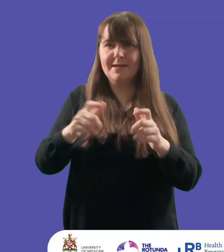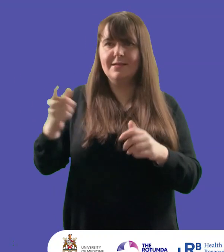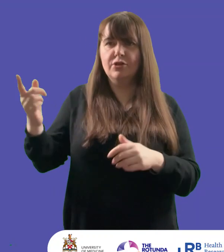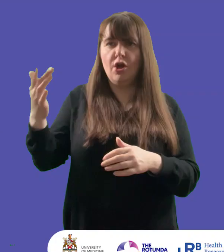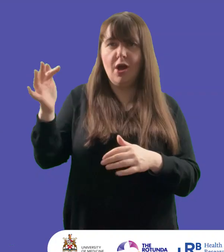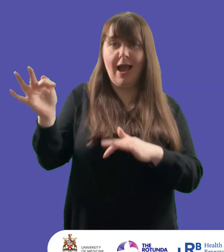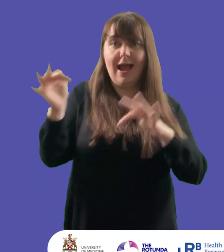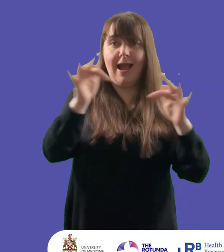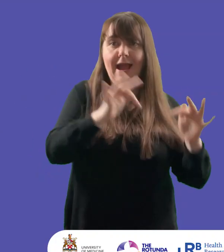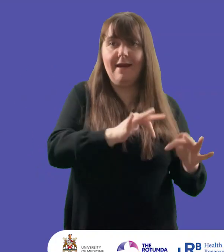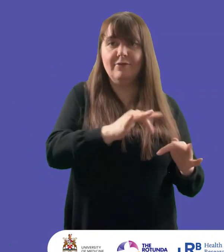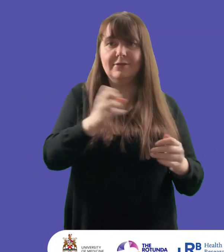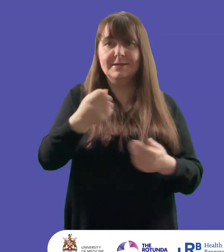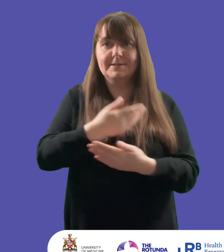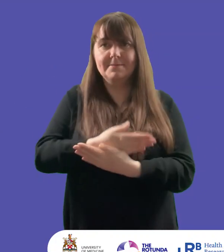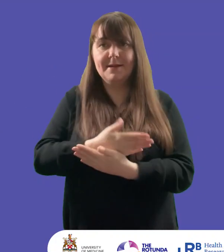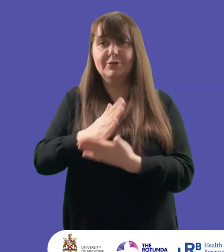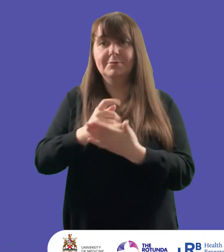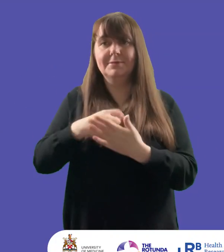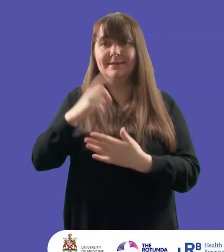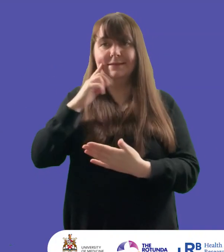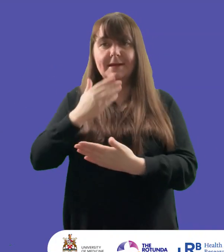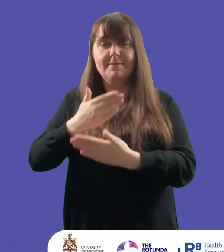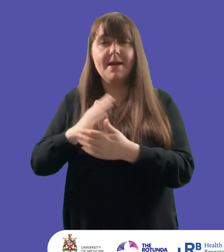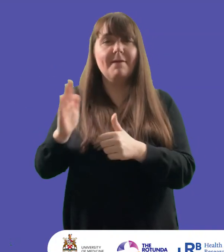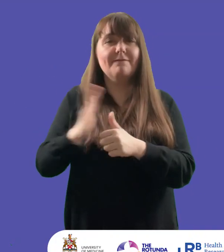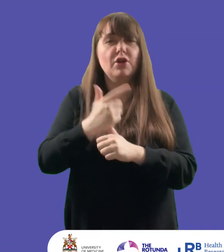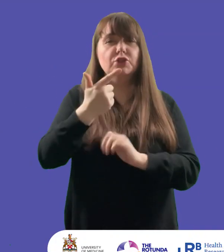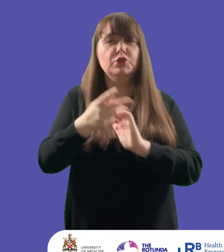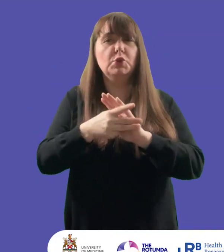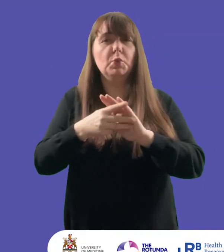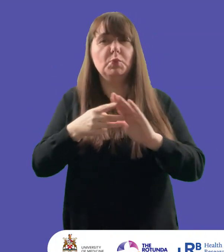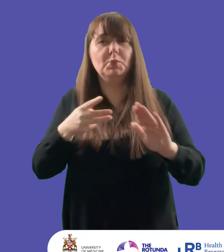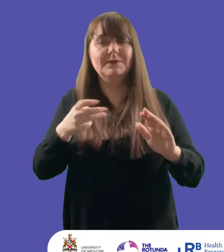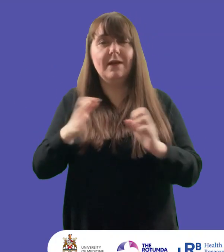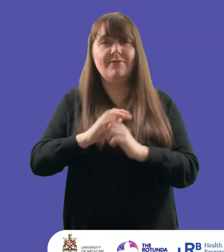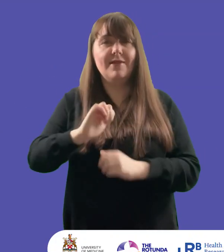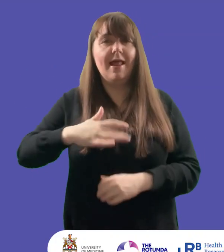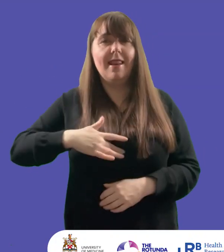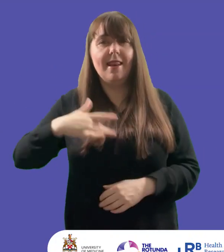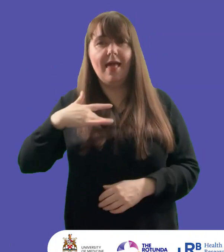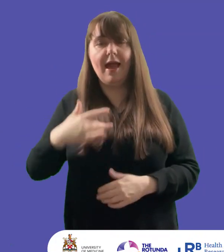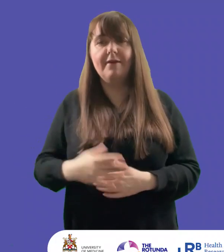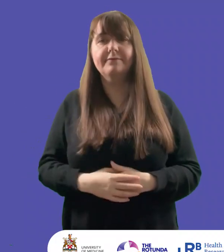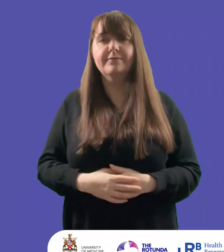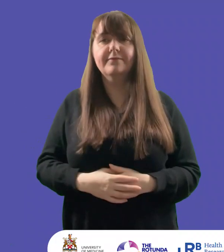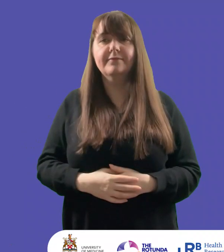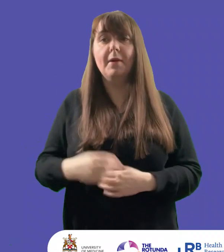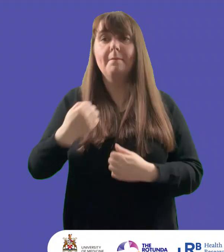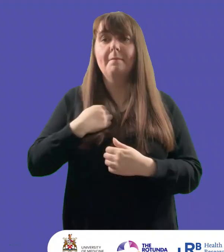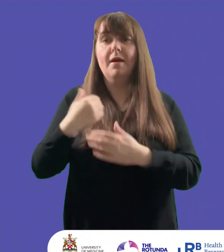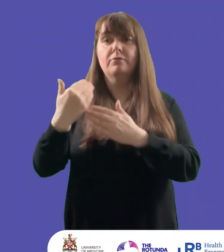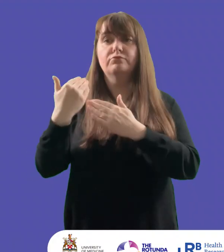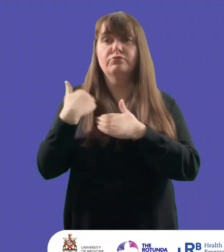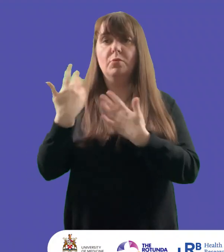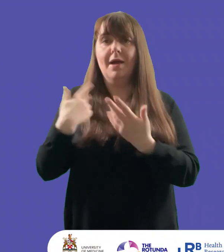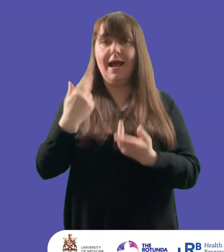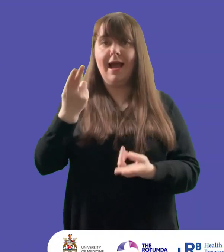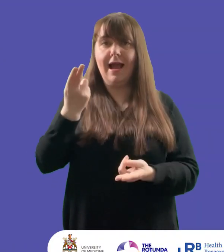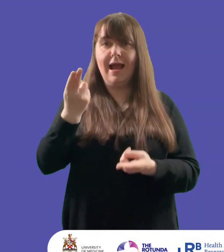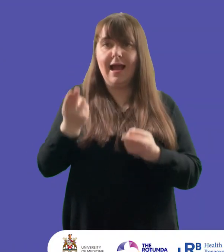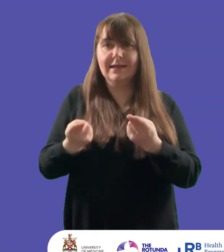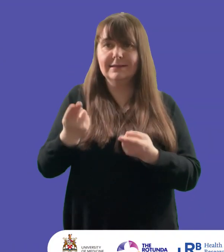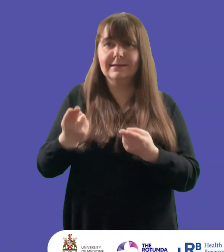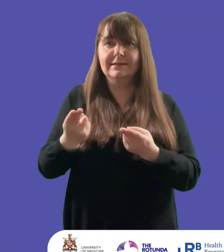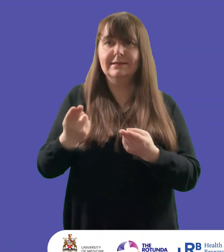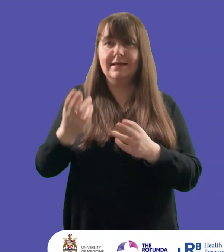they have their babies, and sometimes we see babies for the first 2 weeks of their life. Part of my role is to assess and